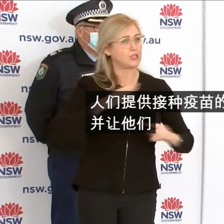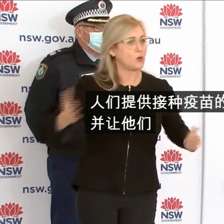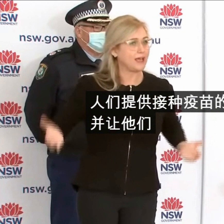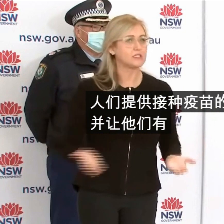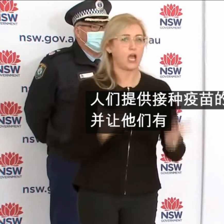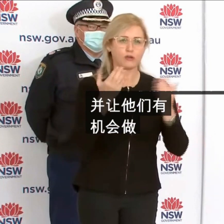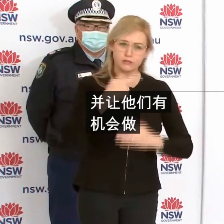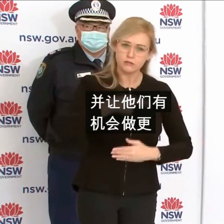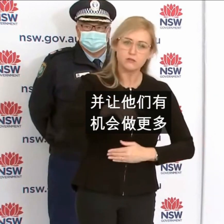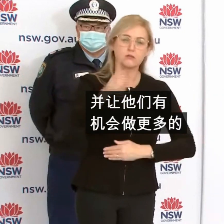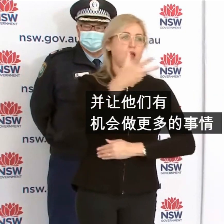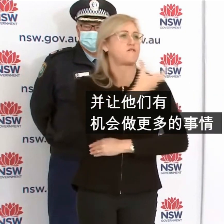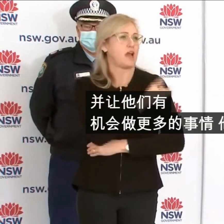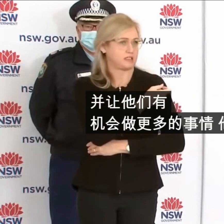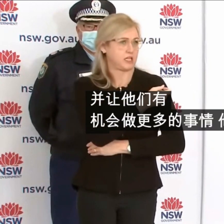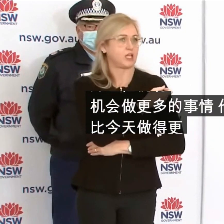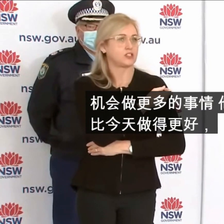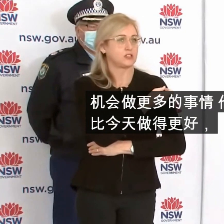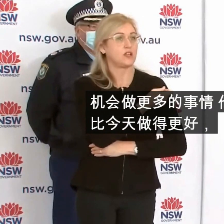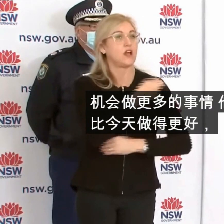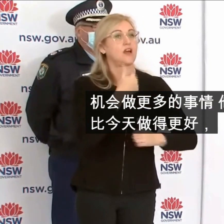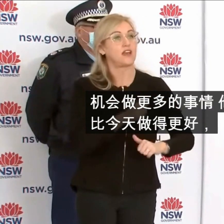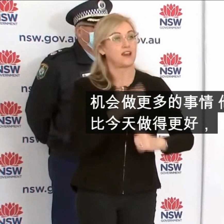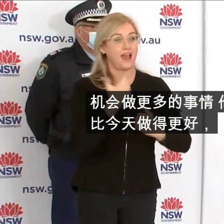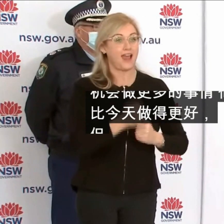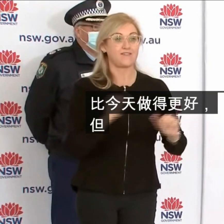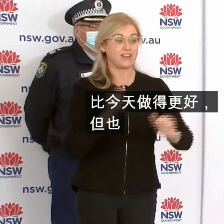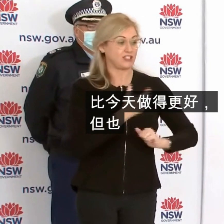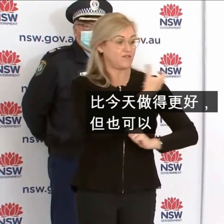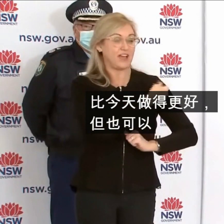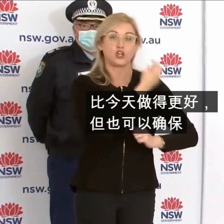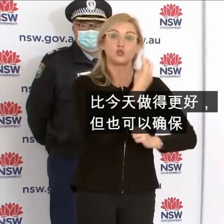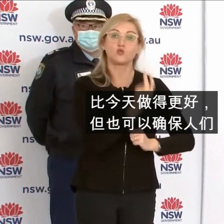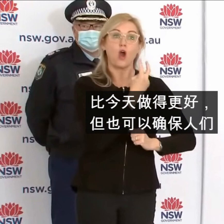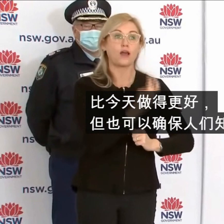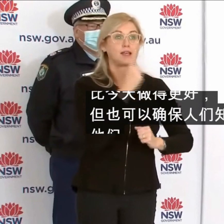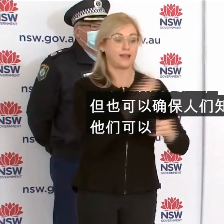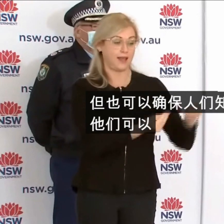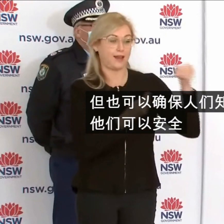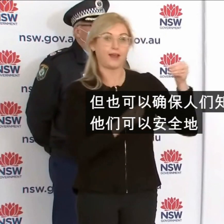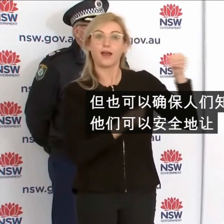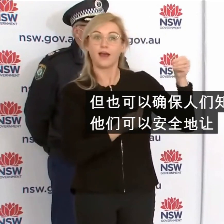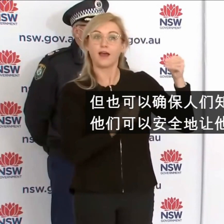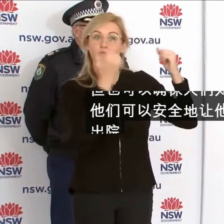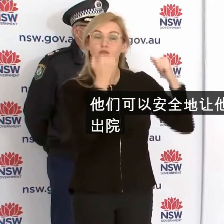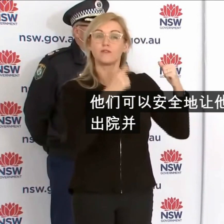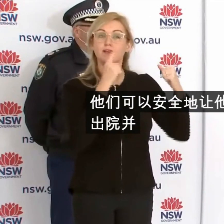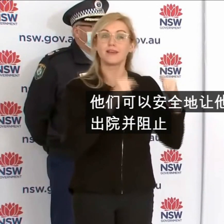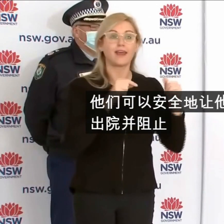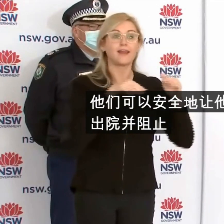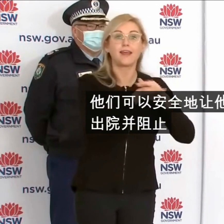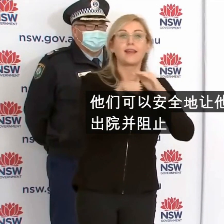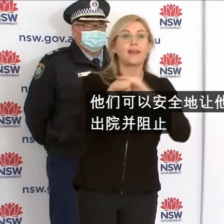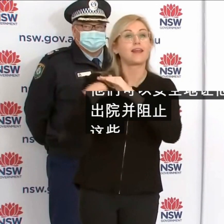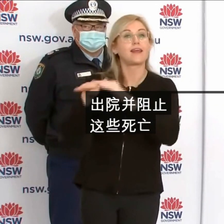vaccinated, and by giving them opportunities to do more things they can do than today, but also to make sure that people know they're safe, to keep them out of hospital